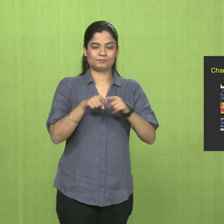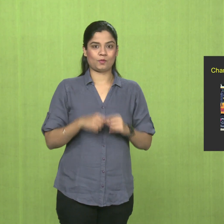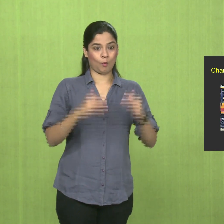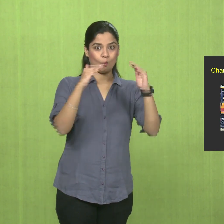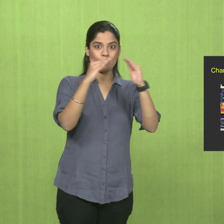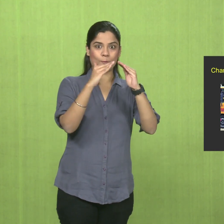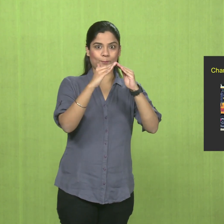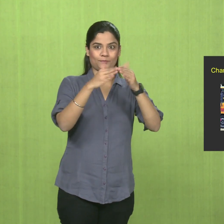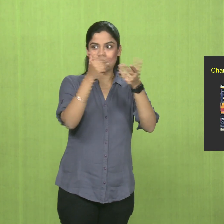resources are useful.